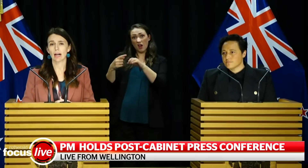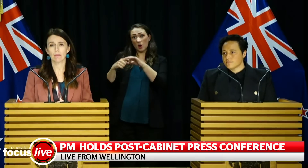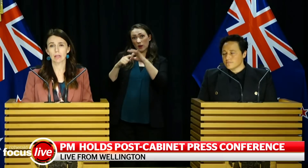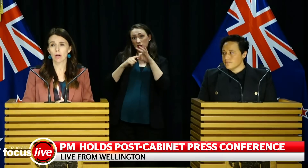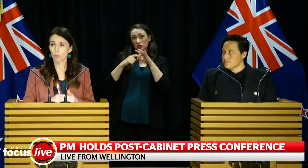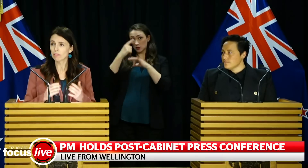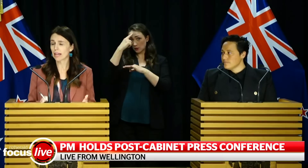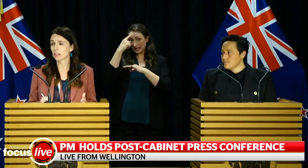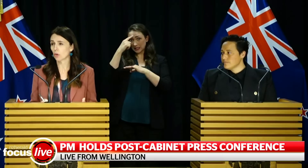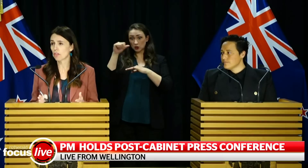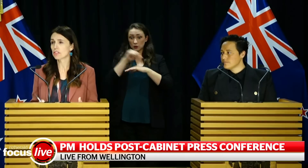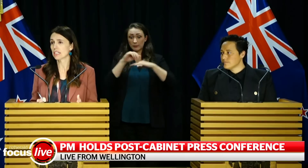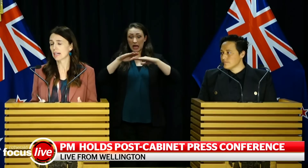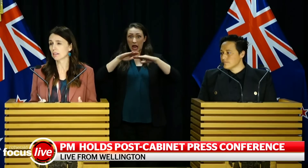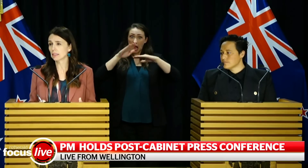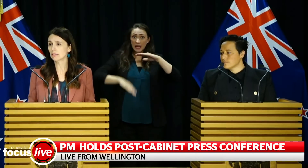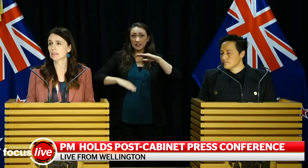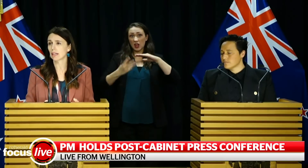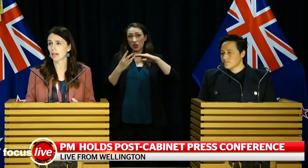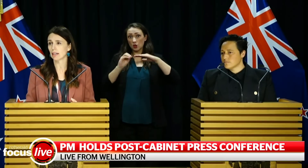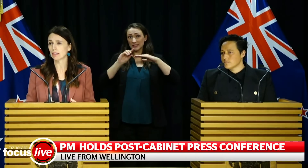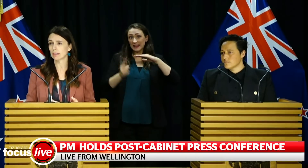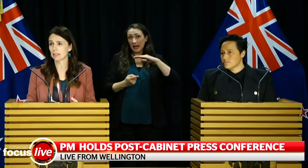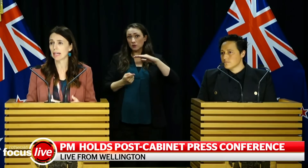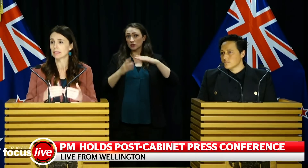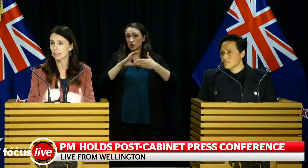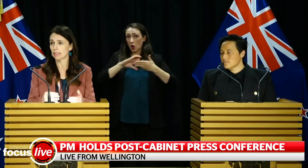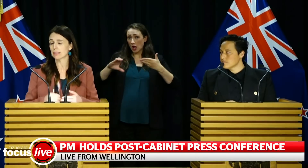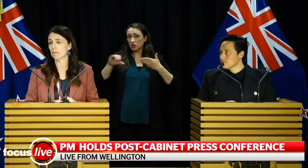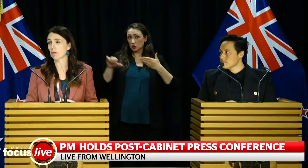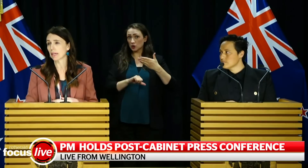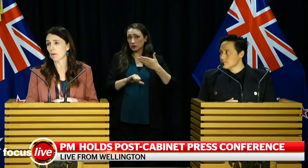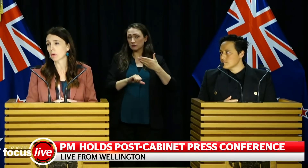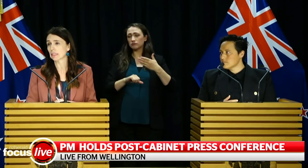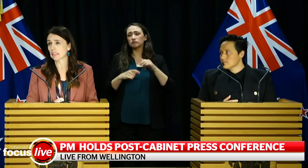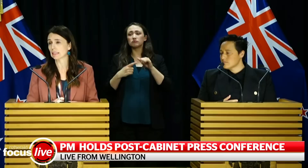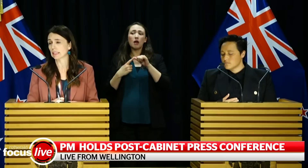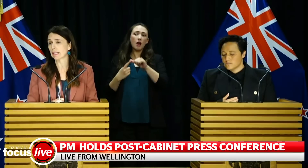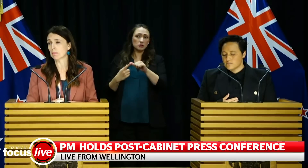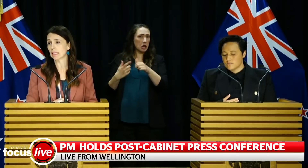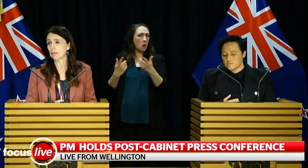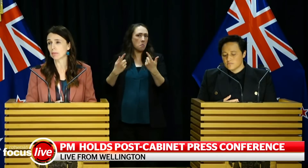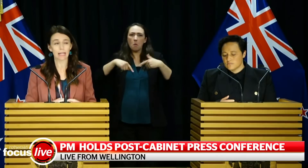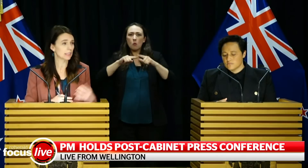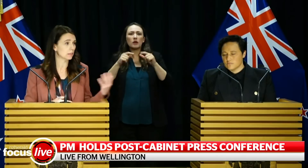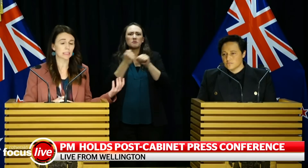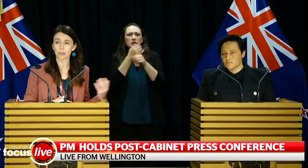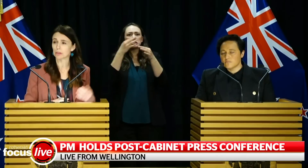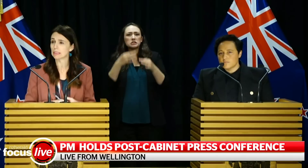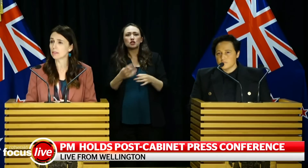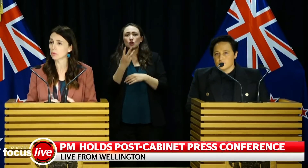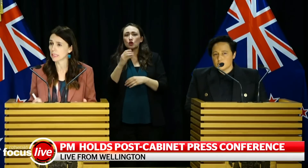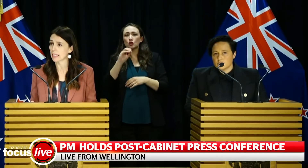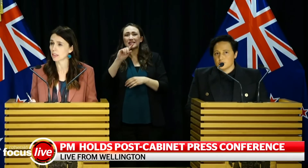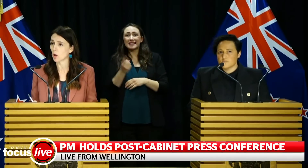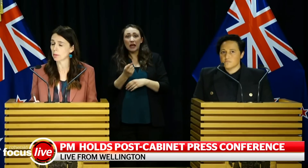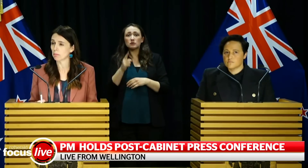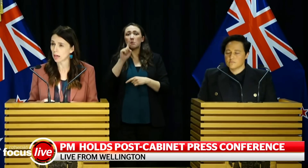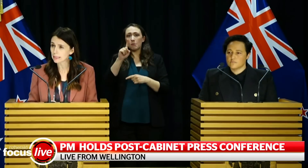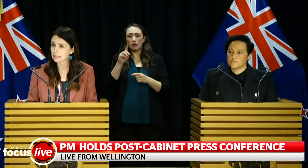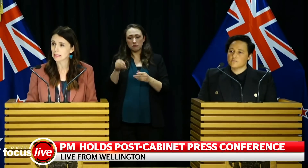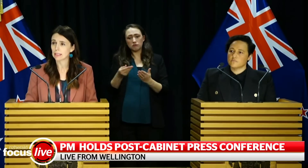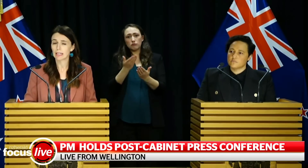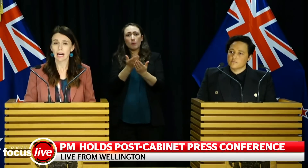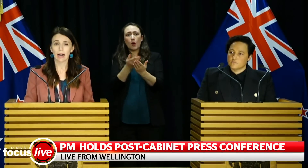views. We've landed on 30,000. That is something we're now putting to the Select Committee, but as the Minister has said, retain an